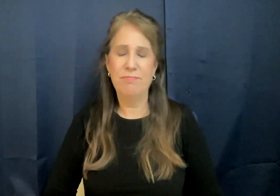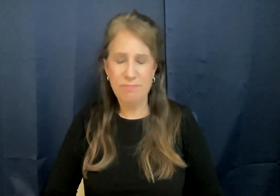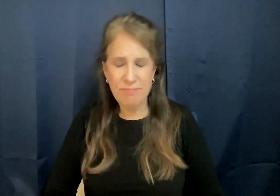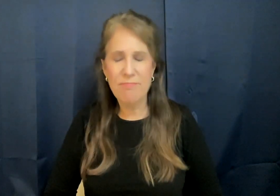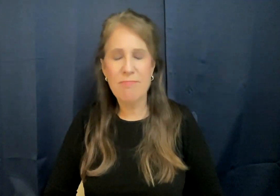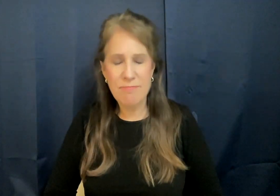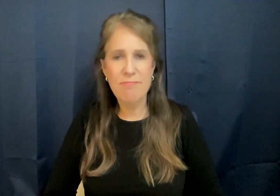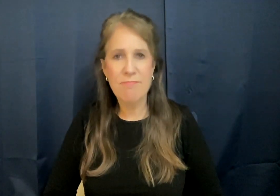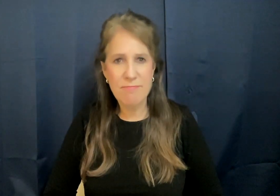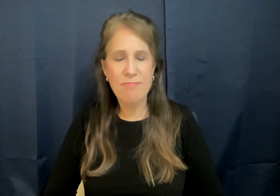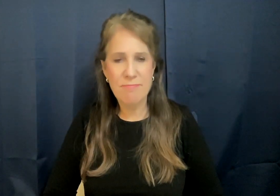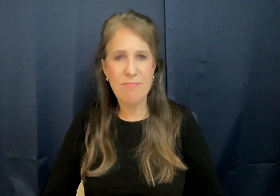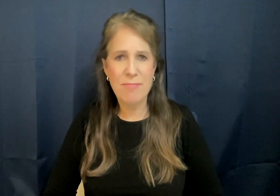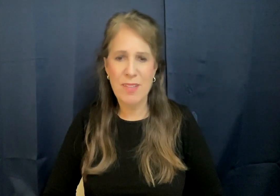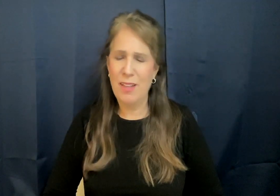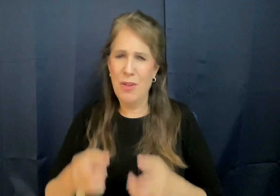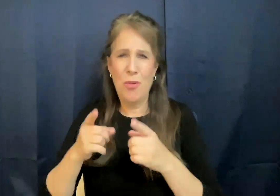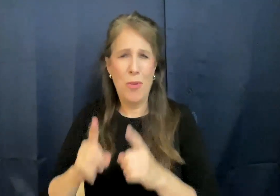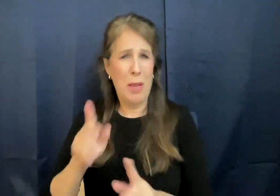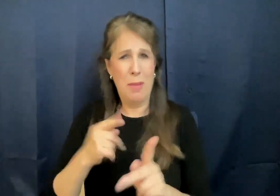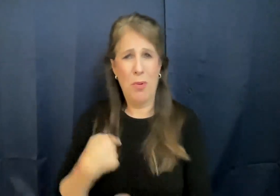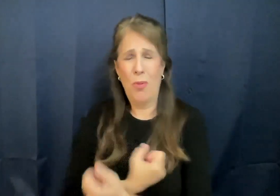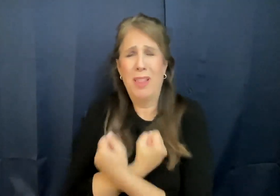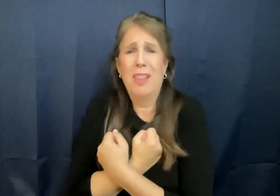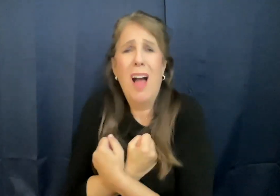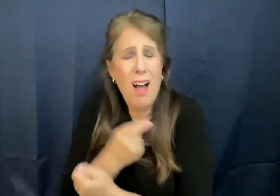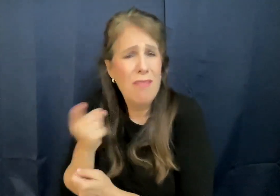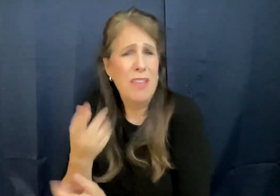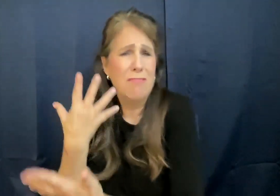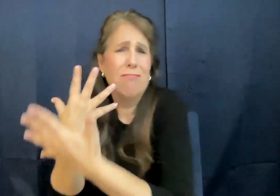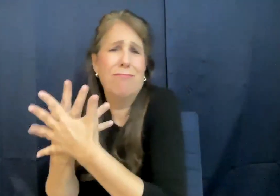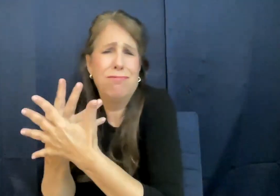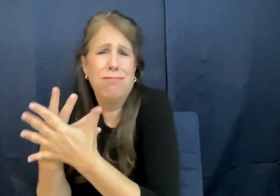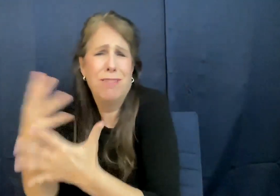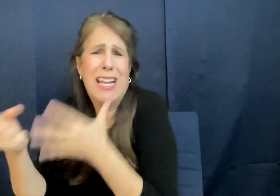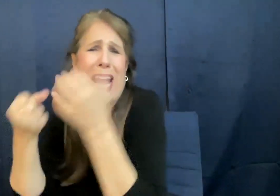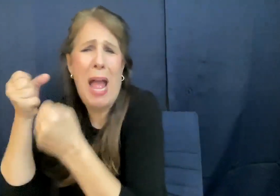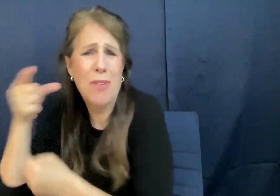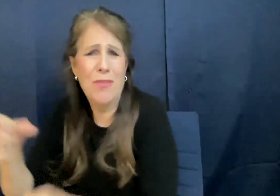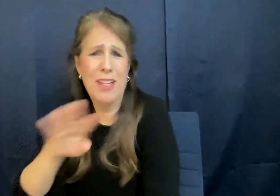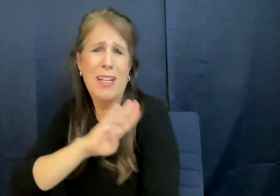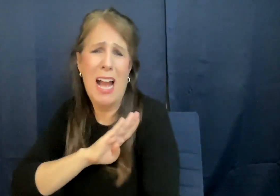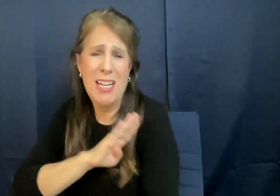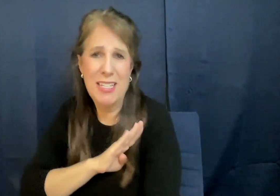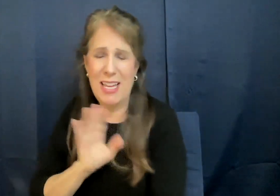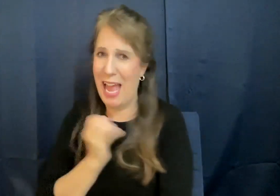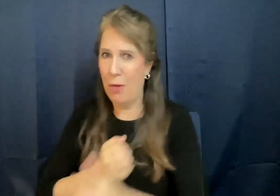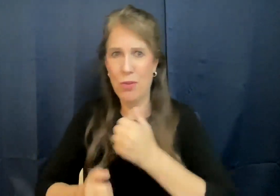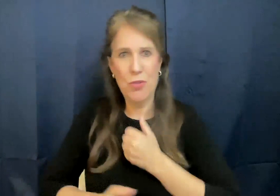Whilst our loved ones are held captive in Gaza and our soldiers are fighting for our beloved Israel, Jews all